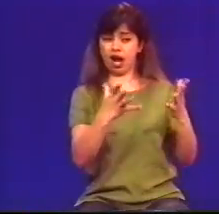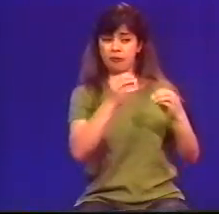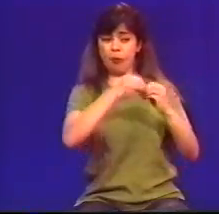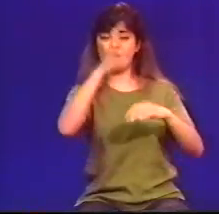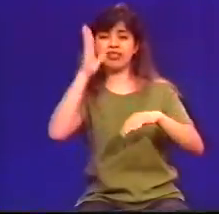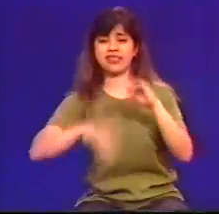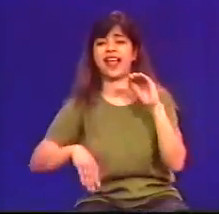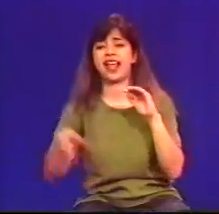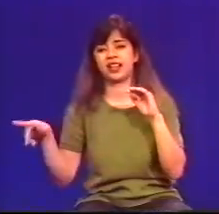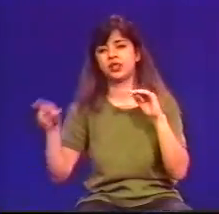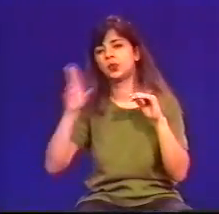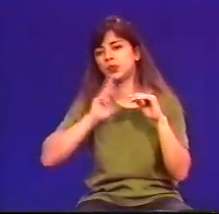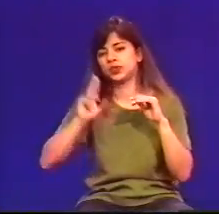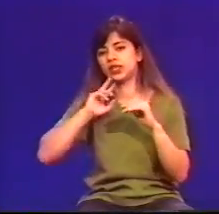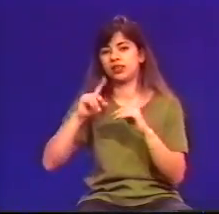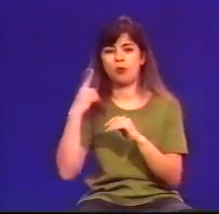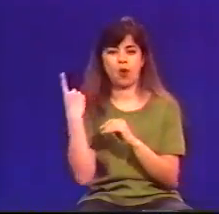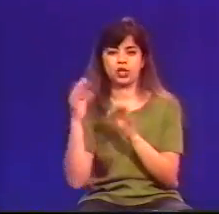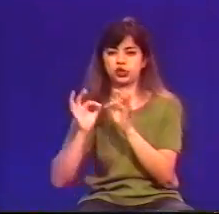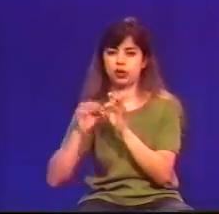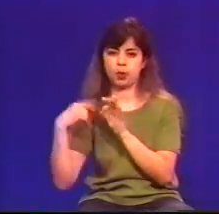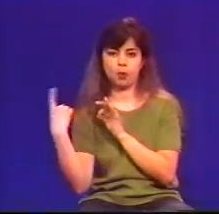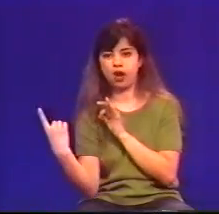Like I said, I was only able to work with one interpreter in Houston.